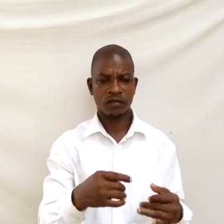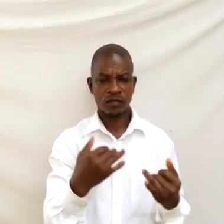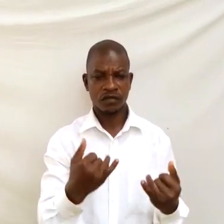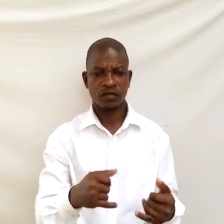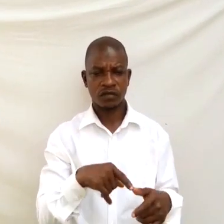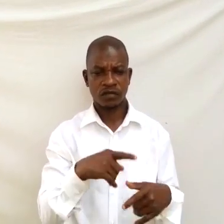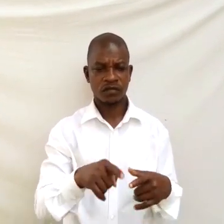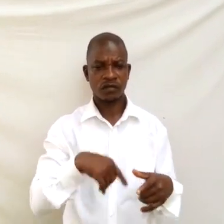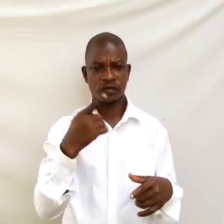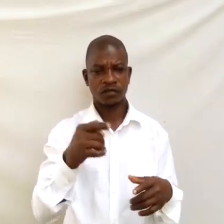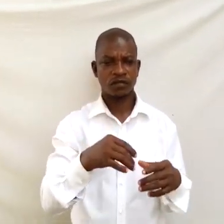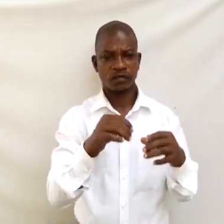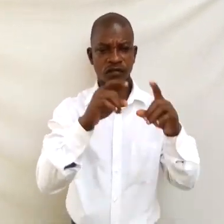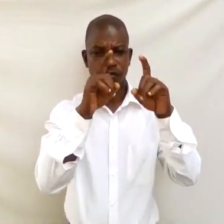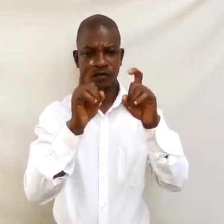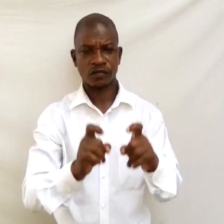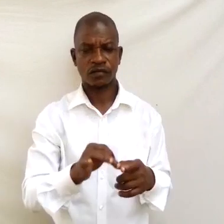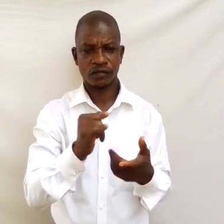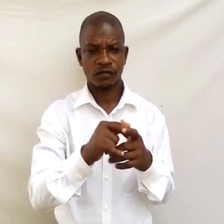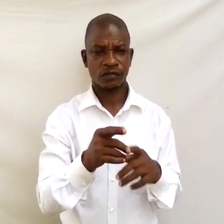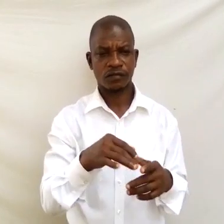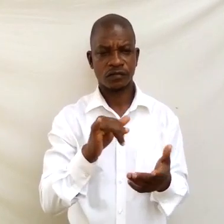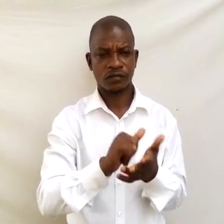the angle that the line makes with the south.